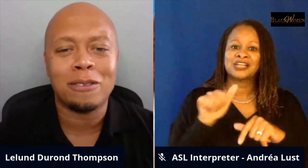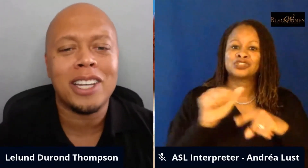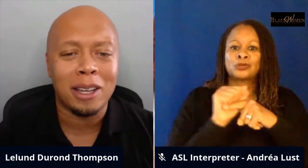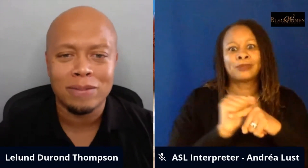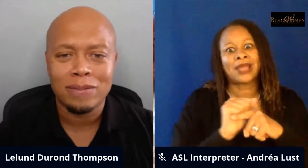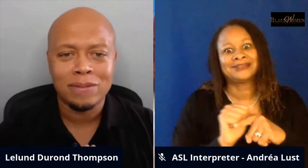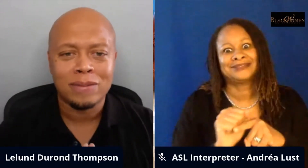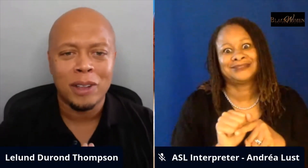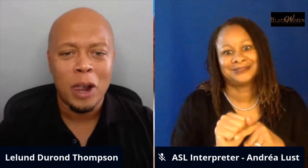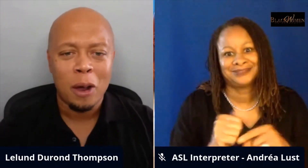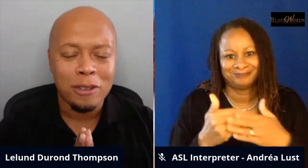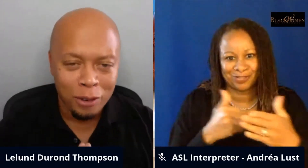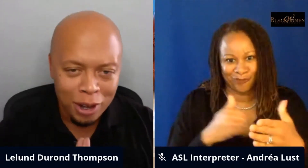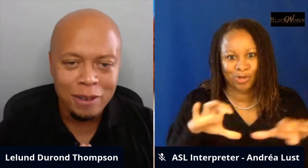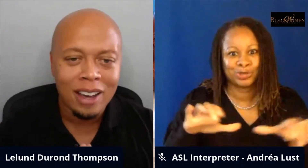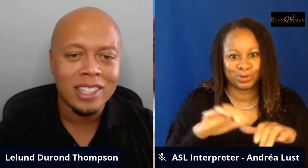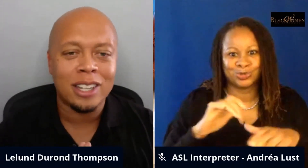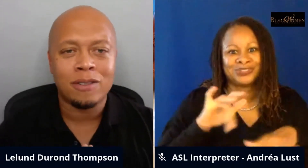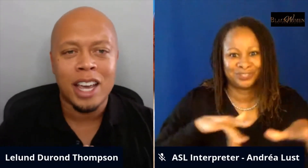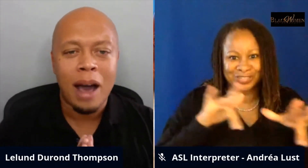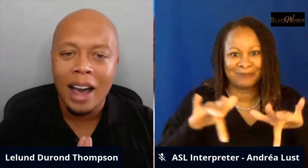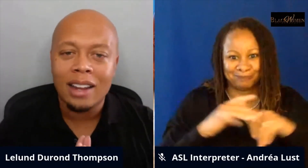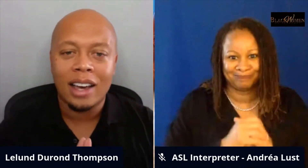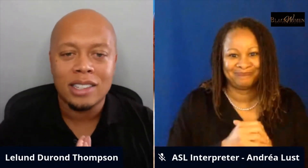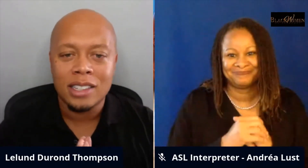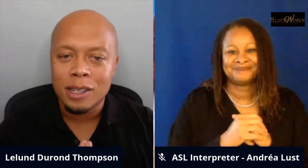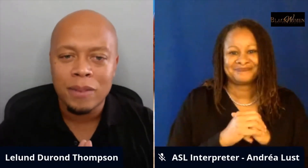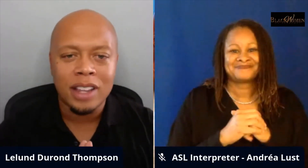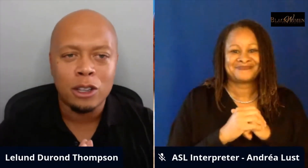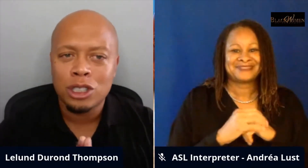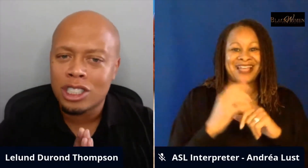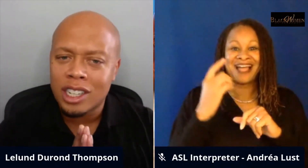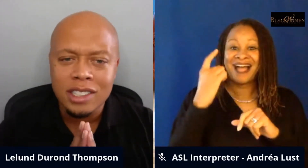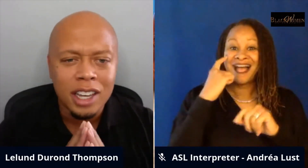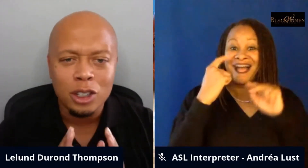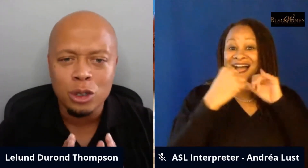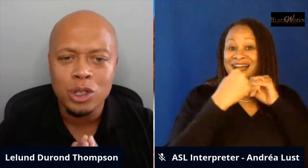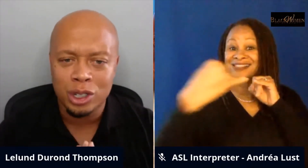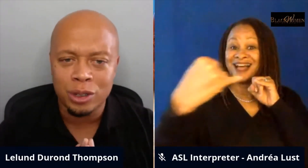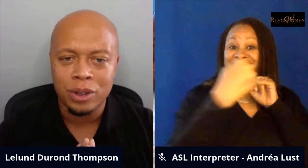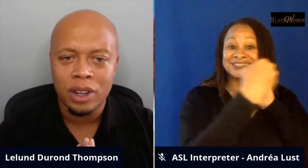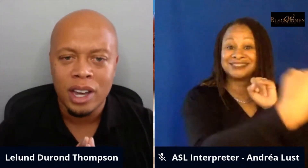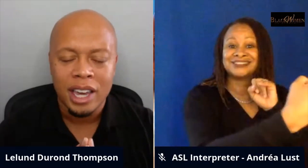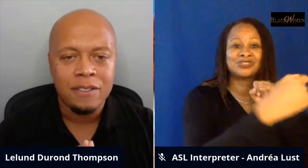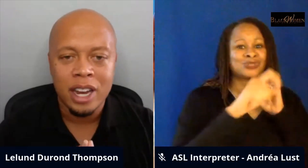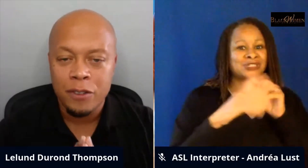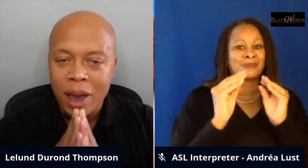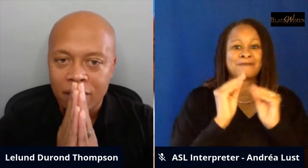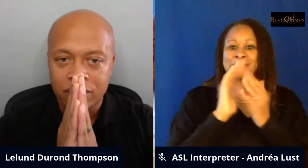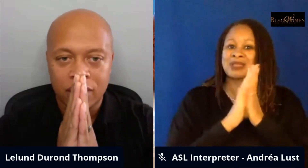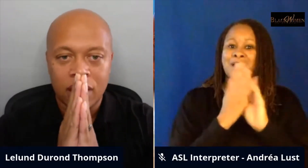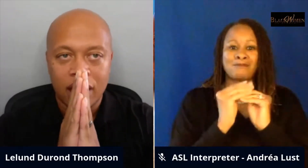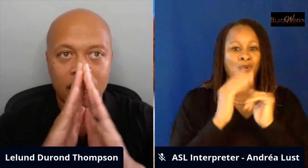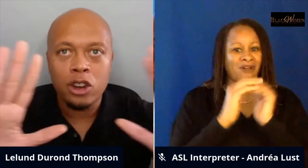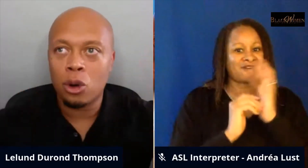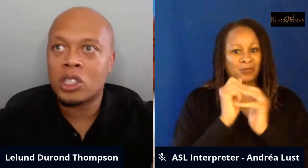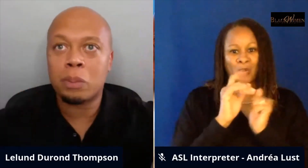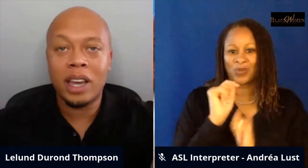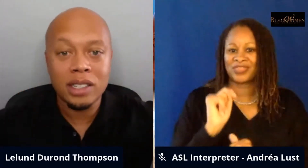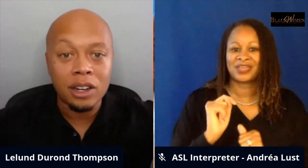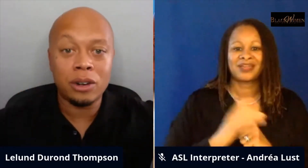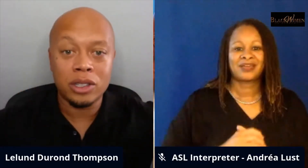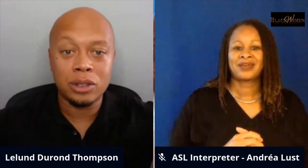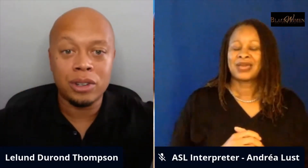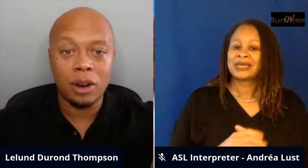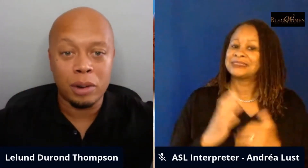the self-tape. Before you have the self-tape, Eyelines is something that you should just get used to. Even if you have to, in your